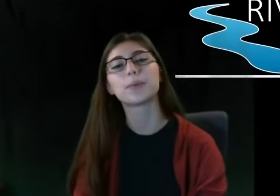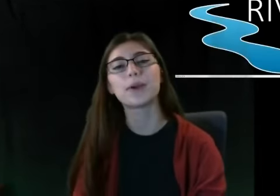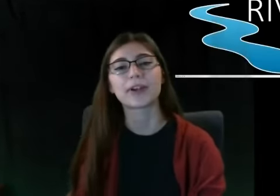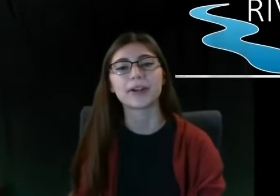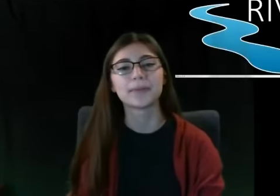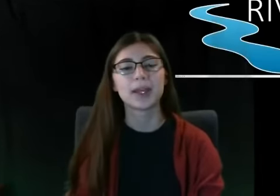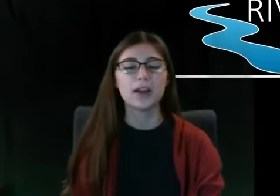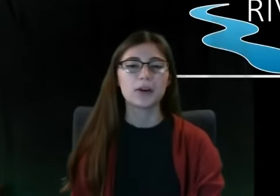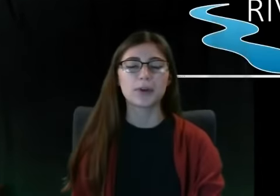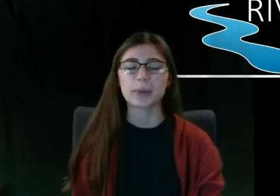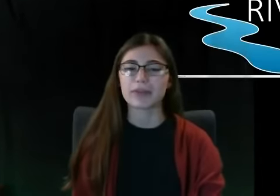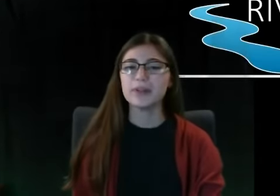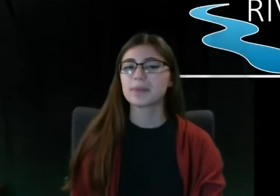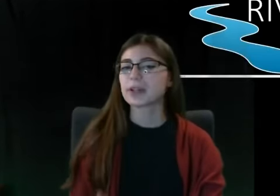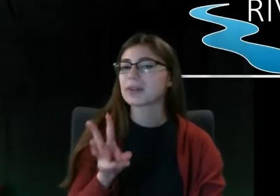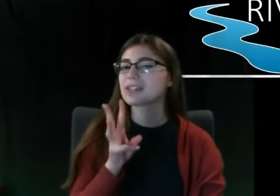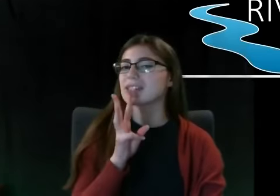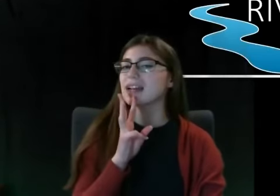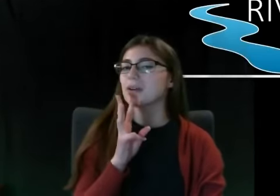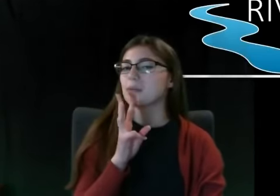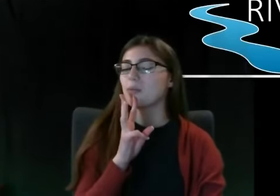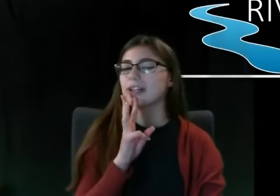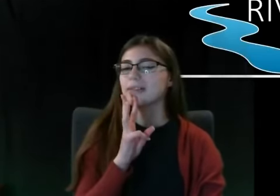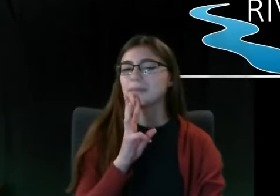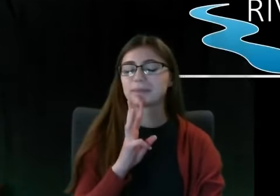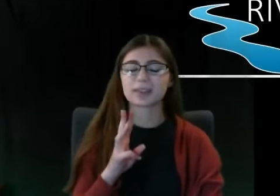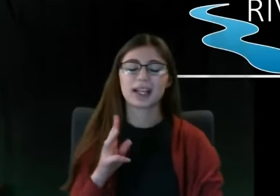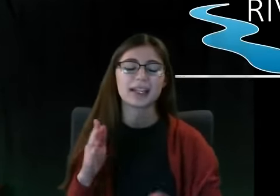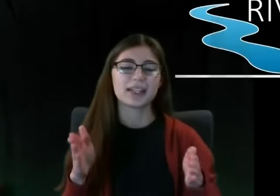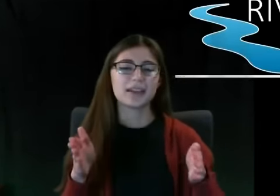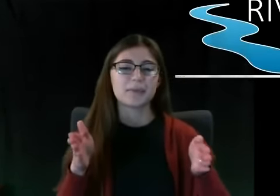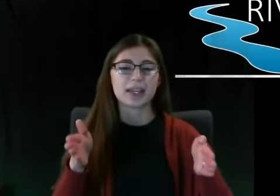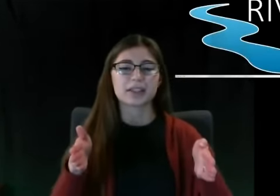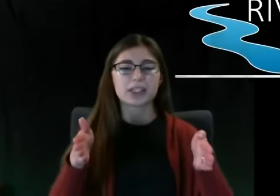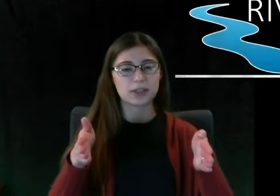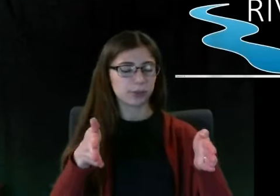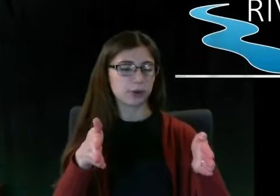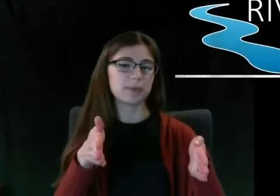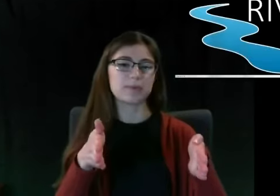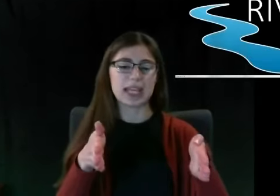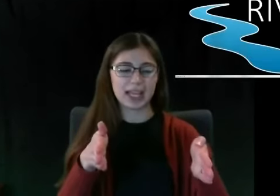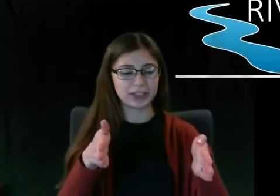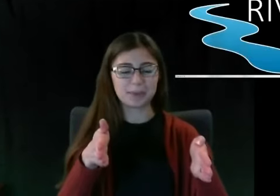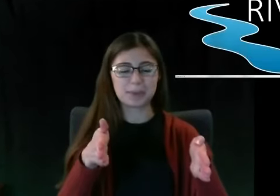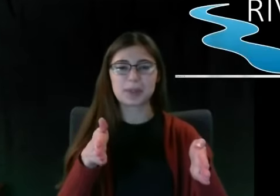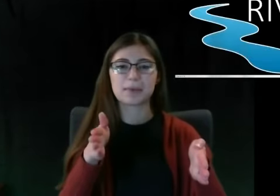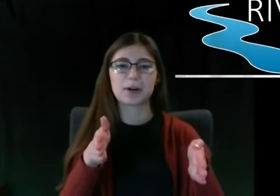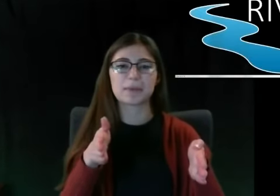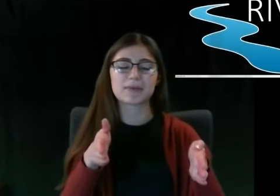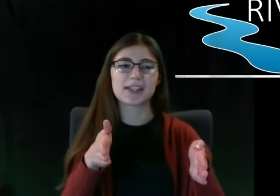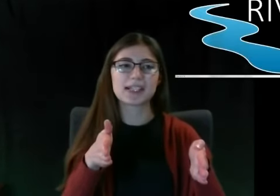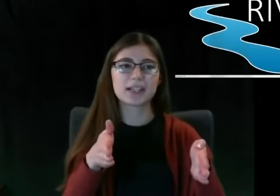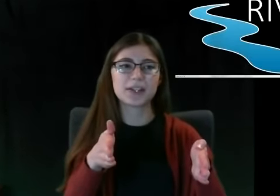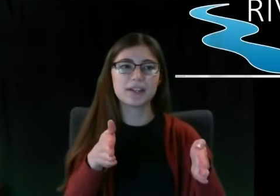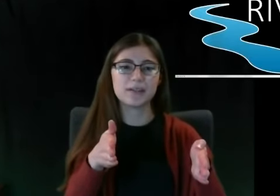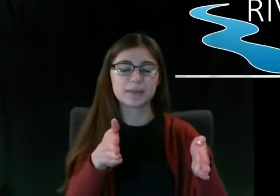River. For river, you're going to sign water and then make 2 open B hand shapes with your palms facing each other And